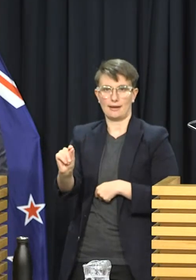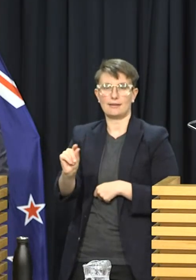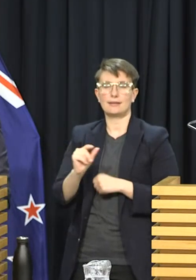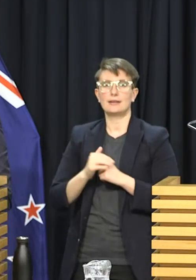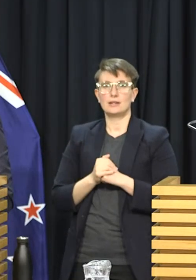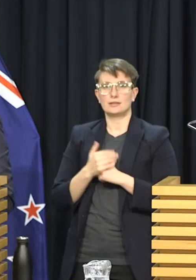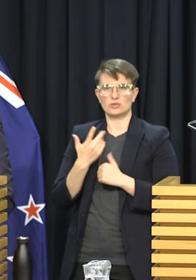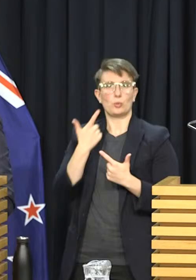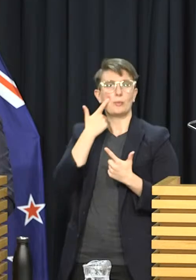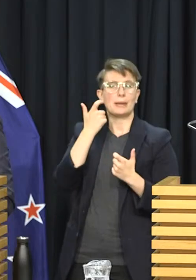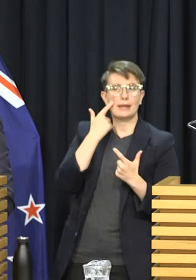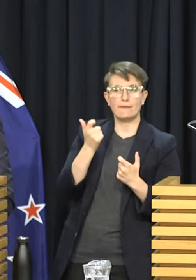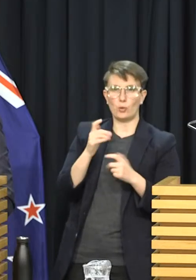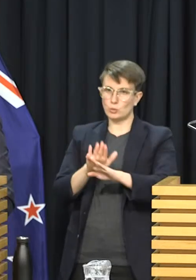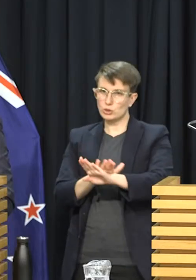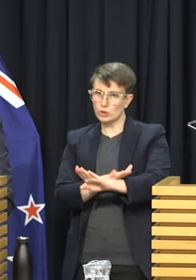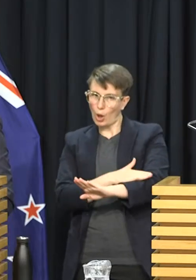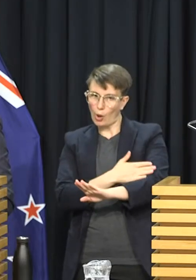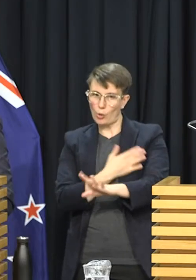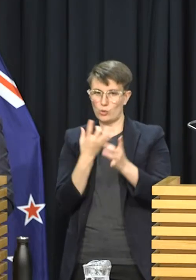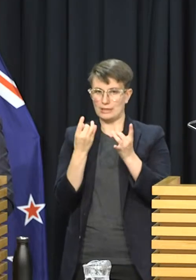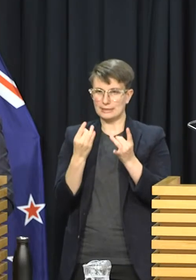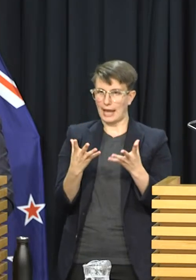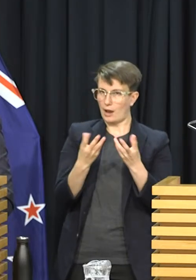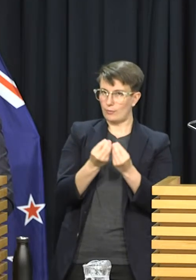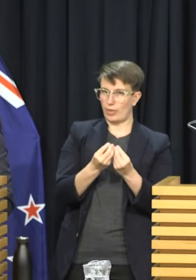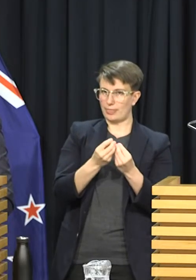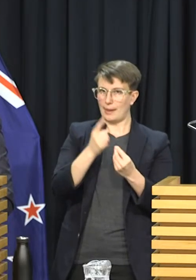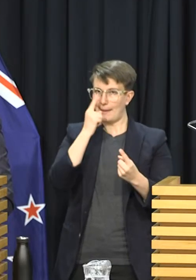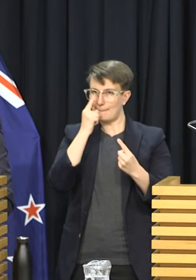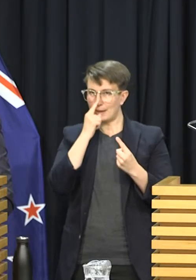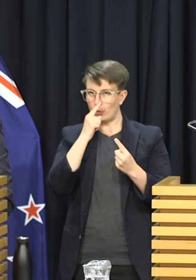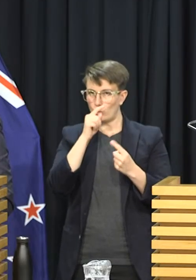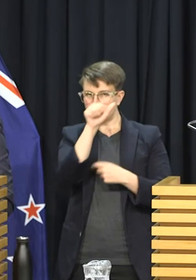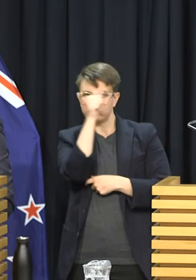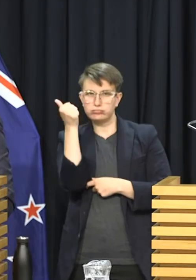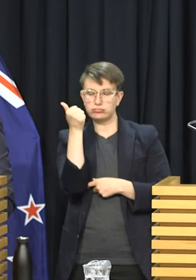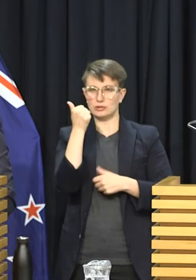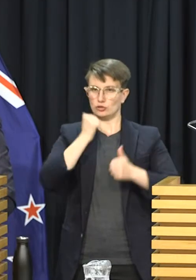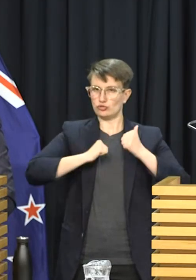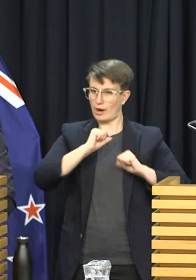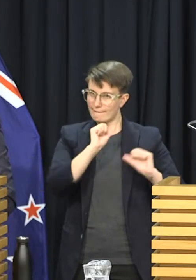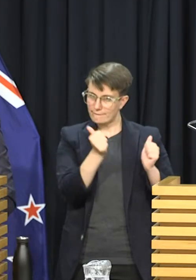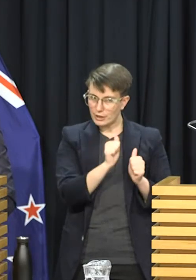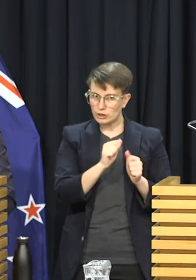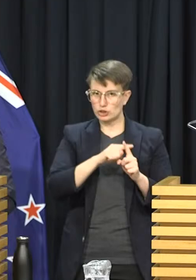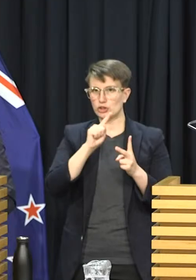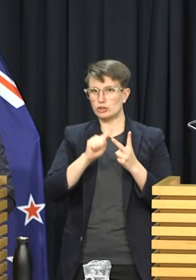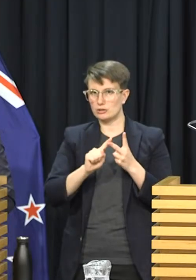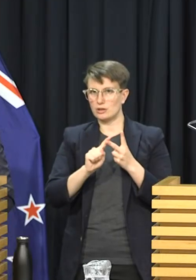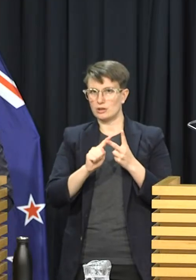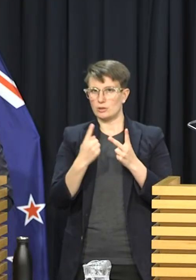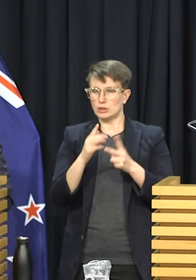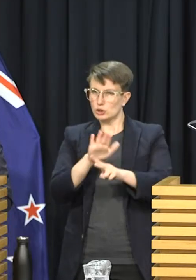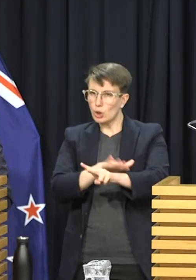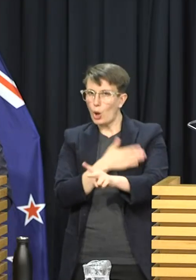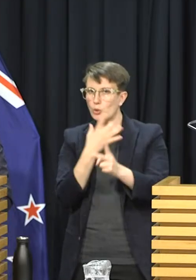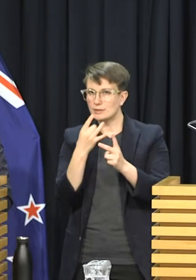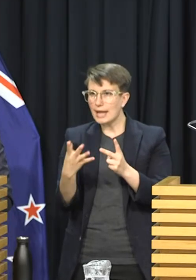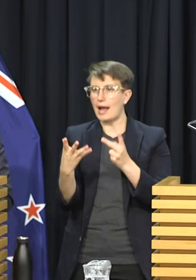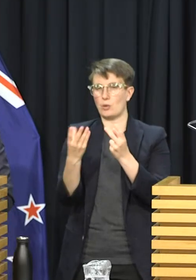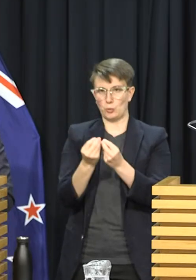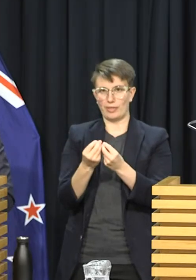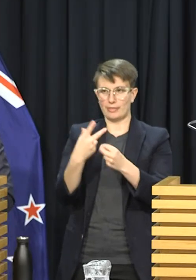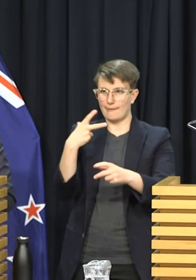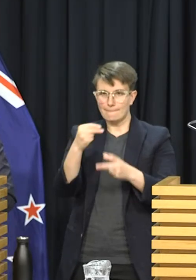that point. As we ramp up, we want to sustain the levels as we ramp up. So I don't want it to be a roller coaster. I don't think anyone wants it to be a roller